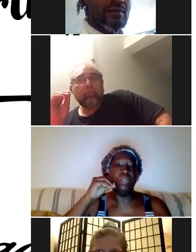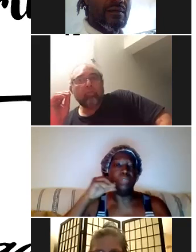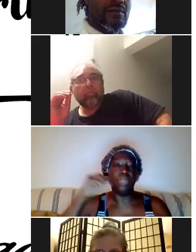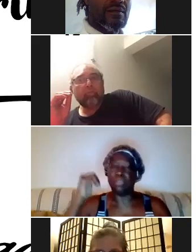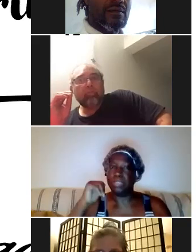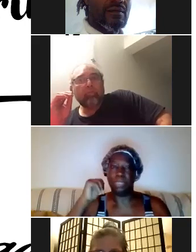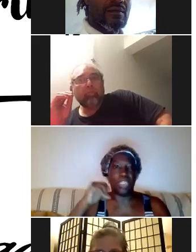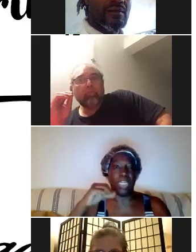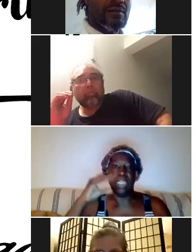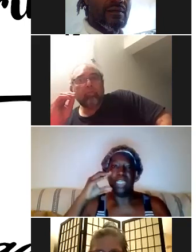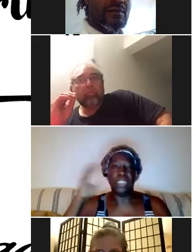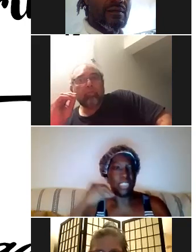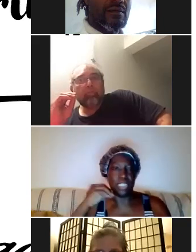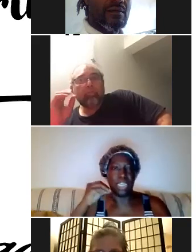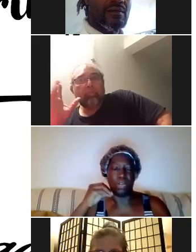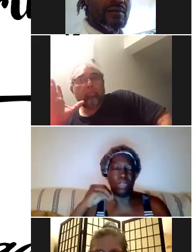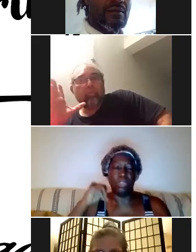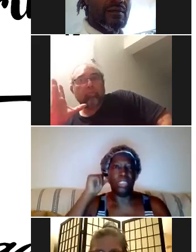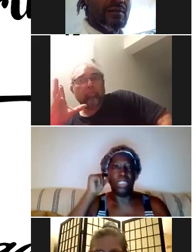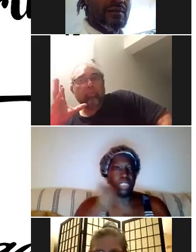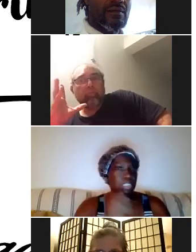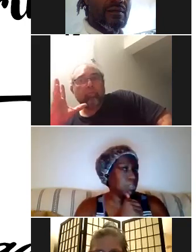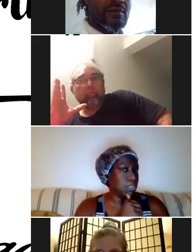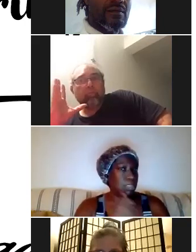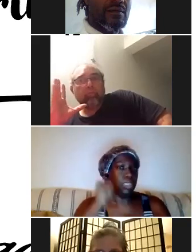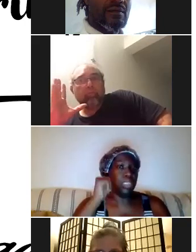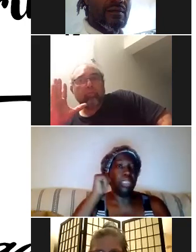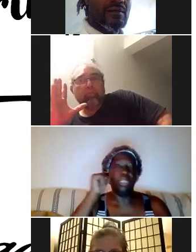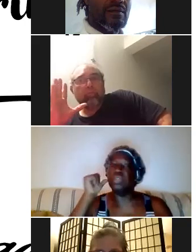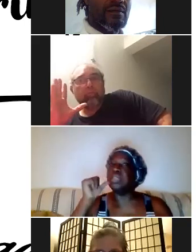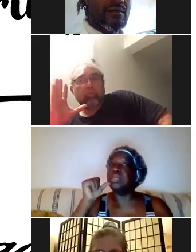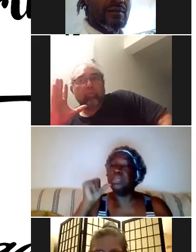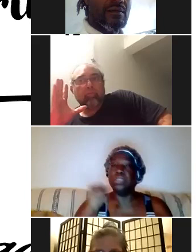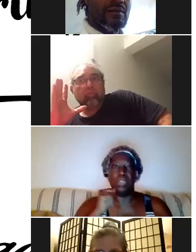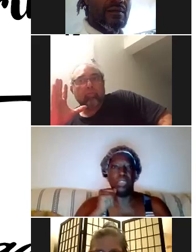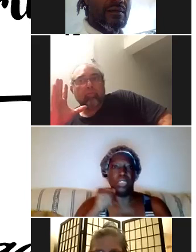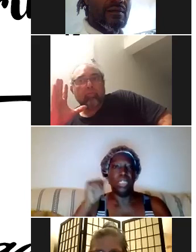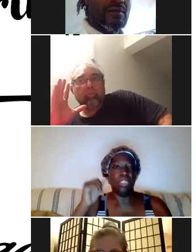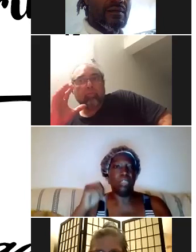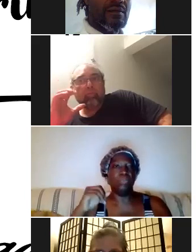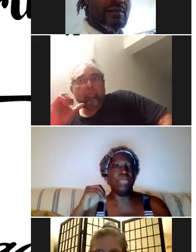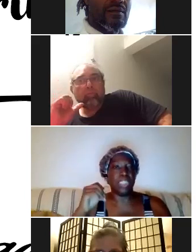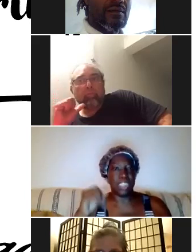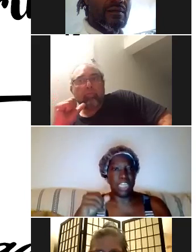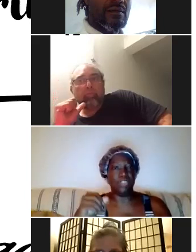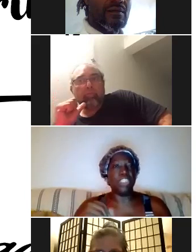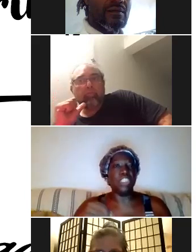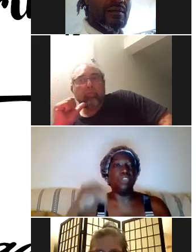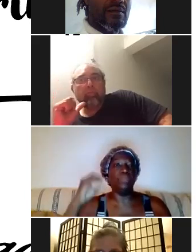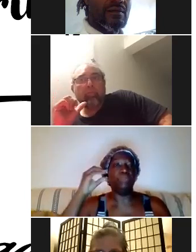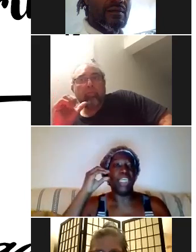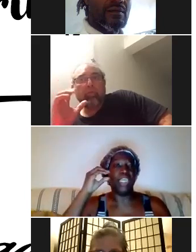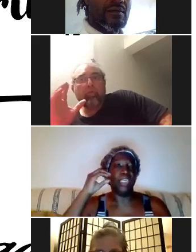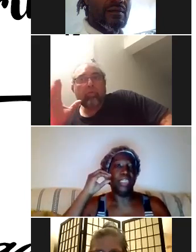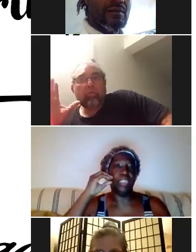girl. Well, I'm sorry. This is not girl. This is girl. Girl. But the sign for